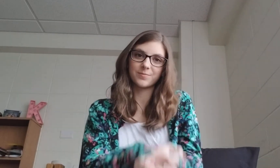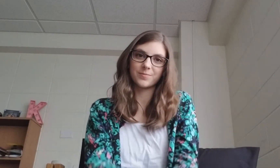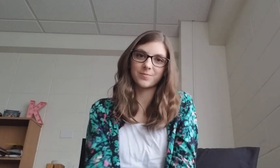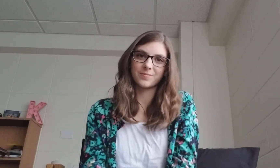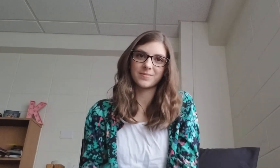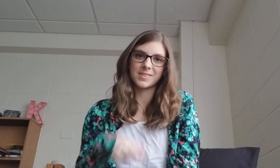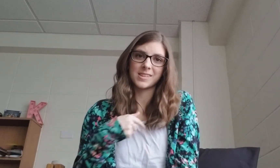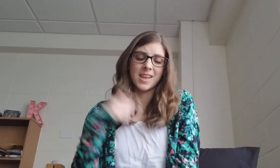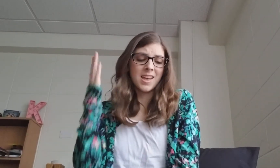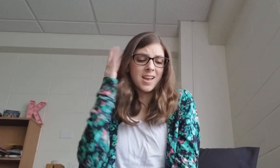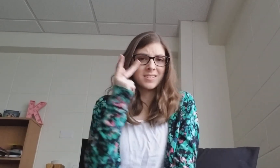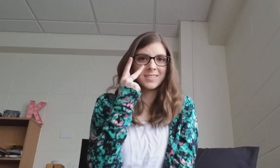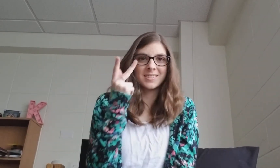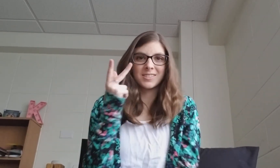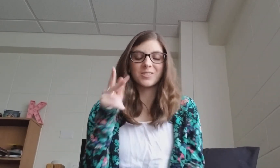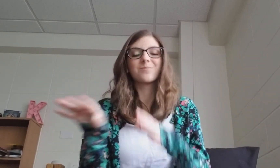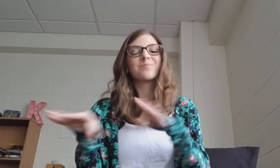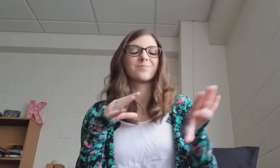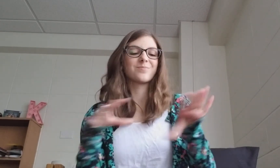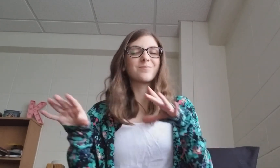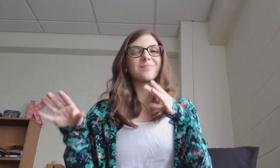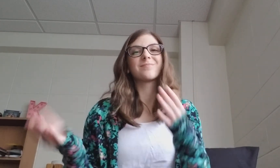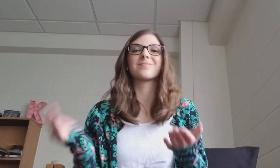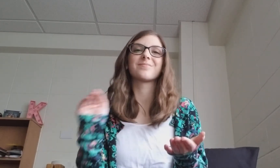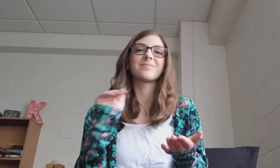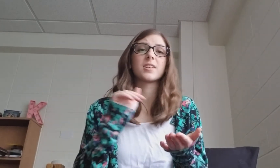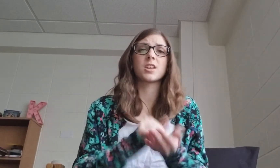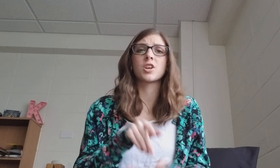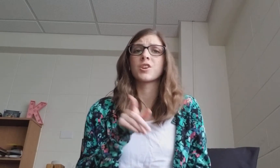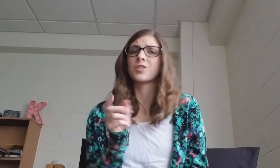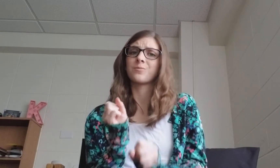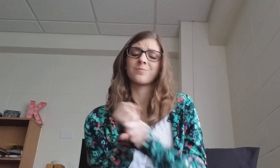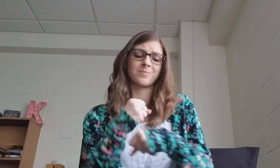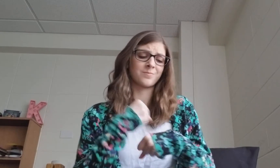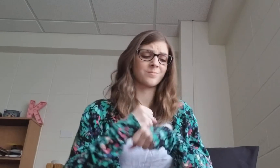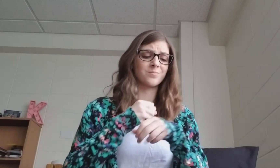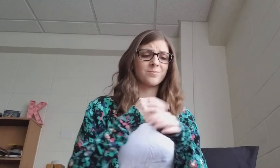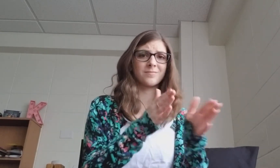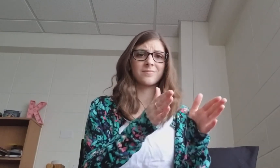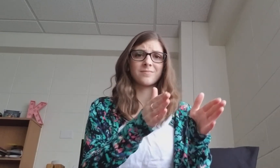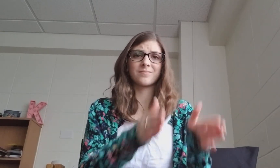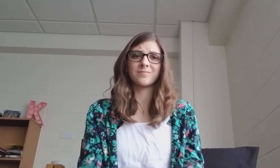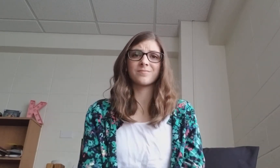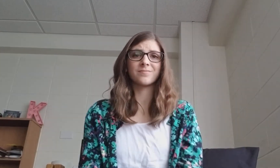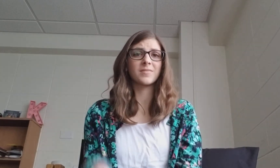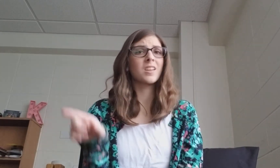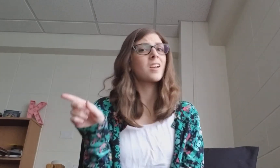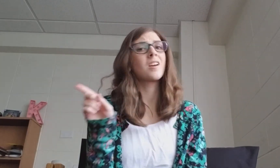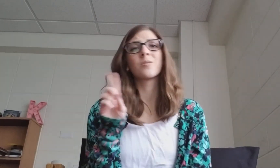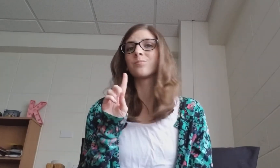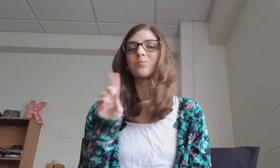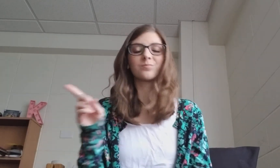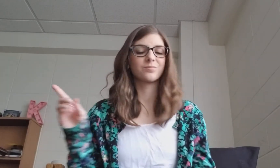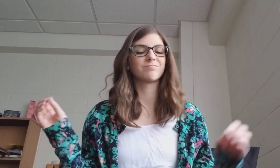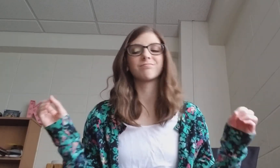I'll see you do it again You made a way Where there was